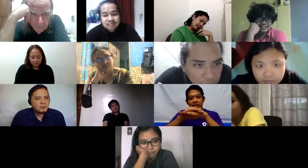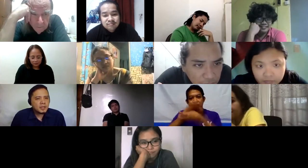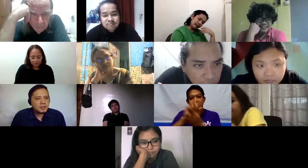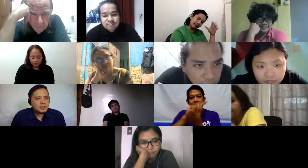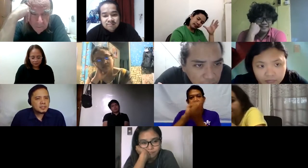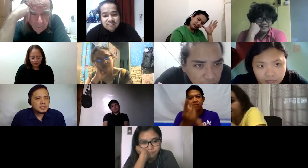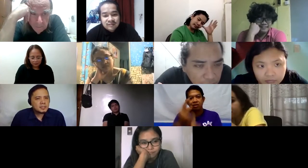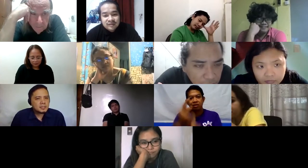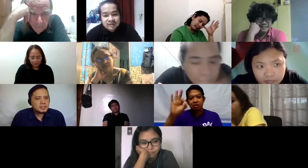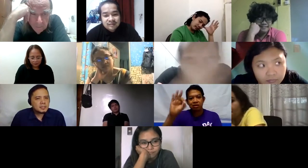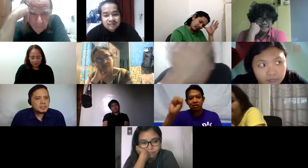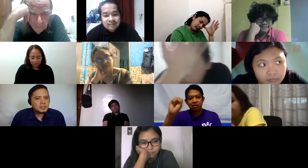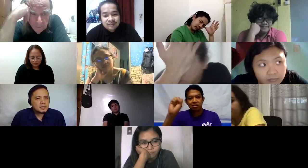that,